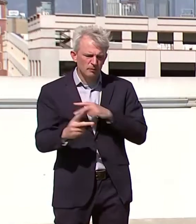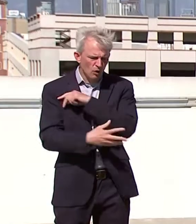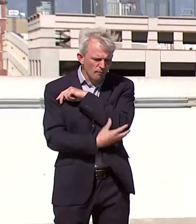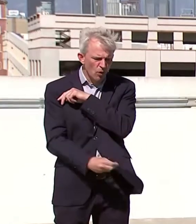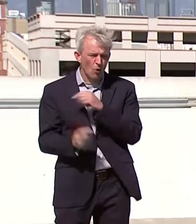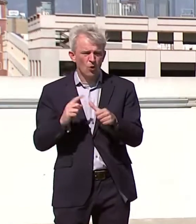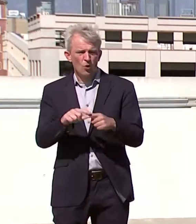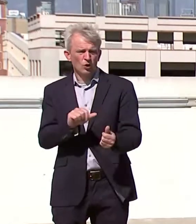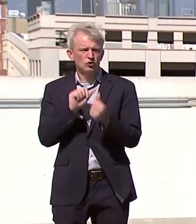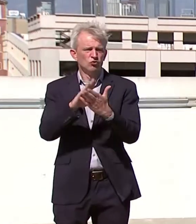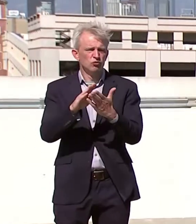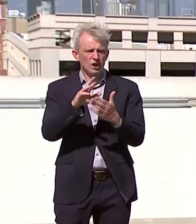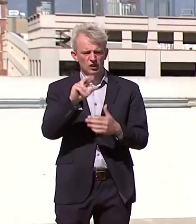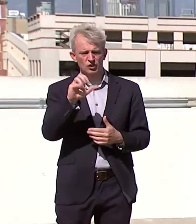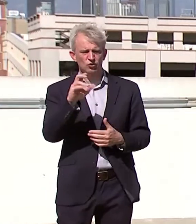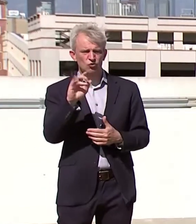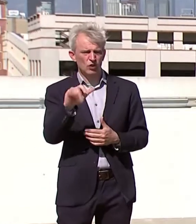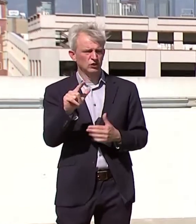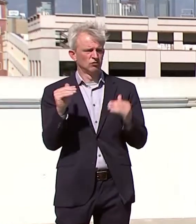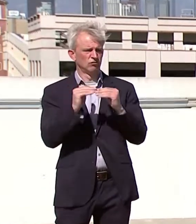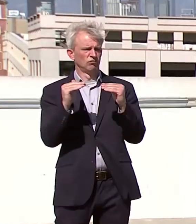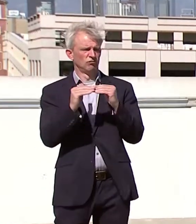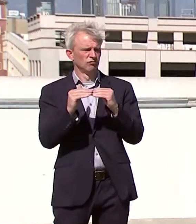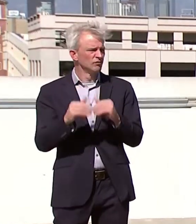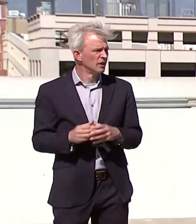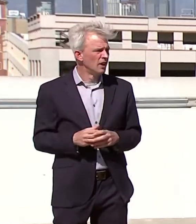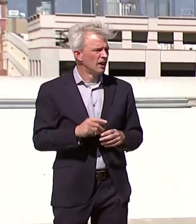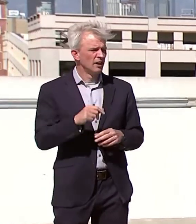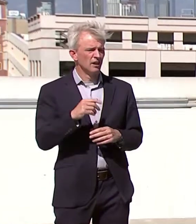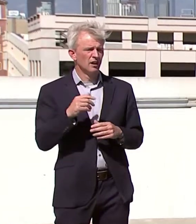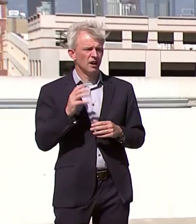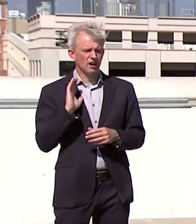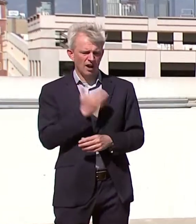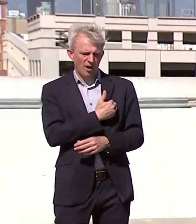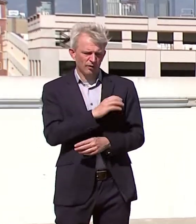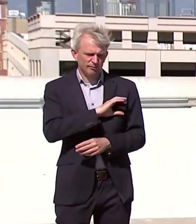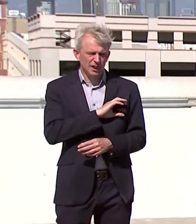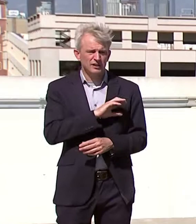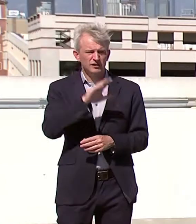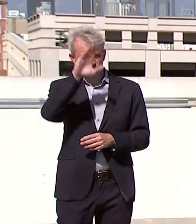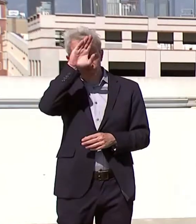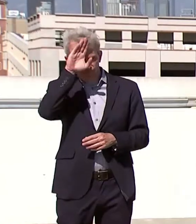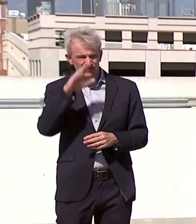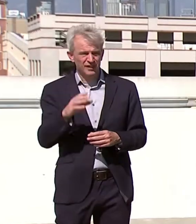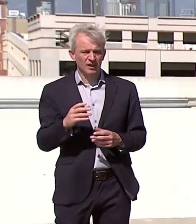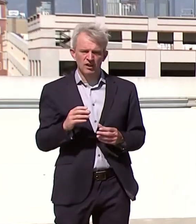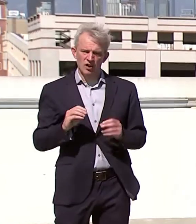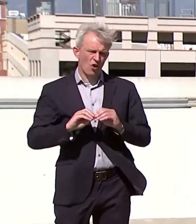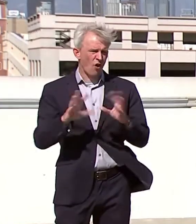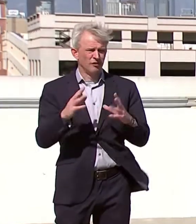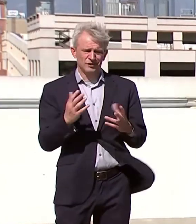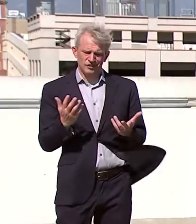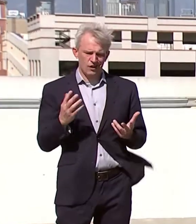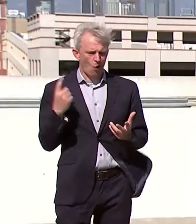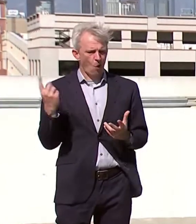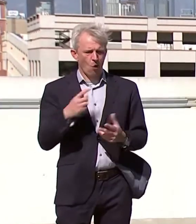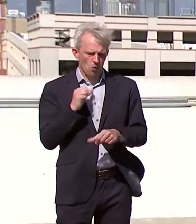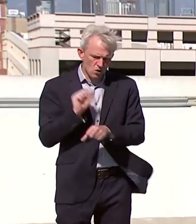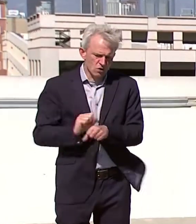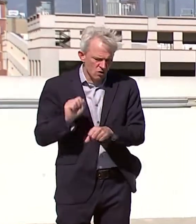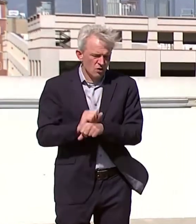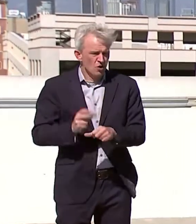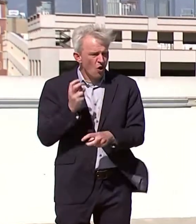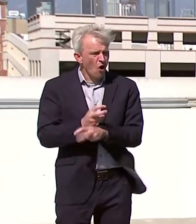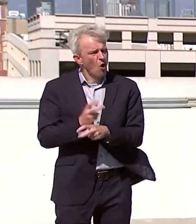justice. And then our public health and safety leaders, and there are no harder working people in America this year and all years than folks like our Fire